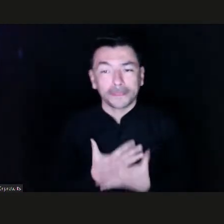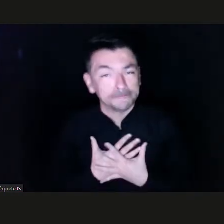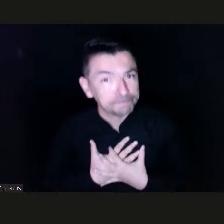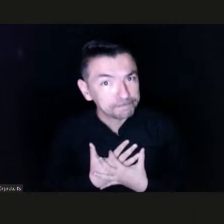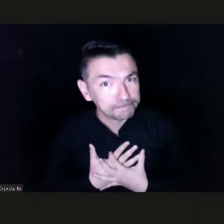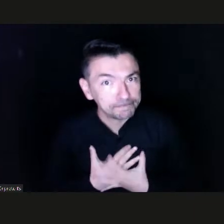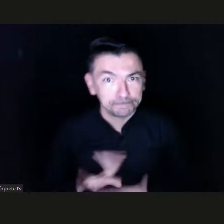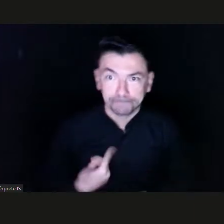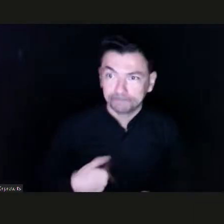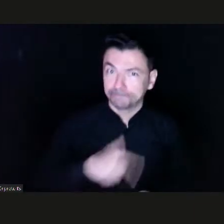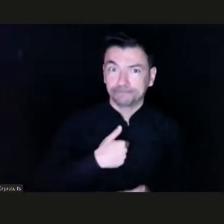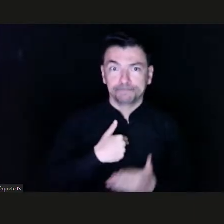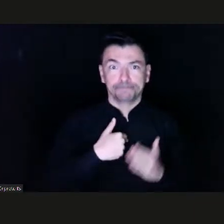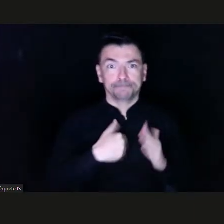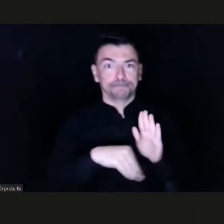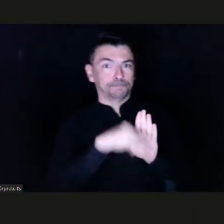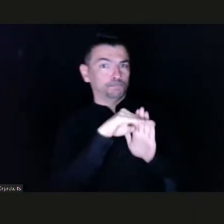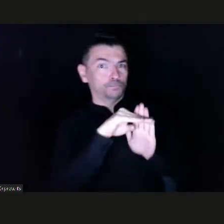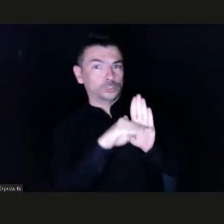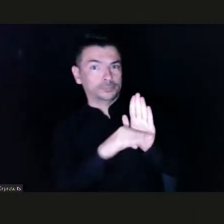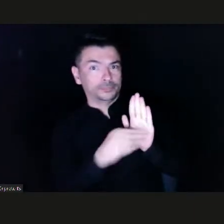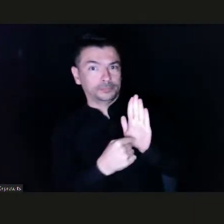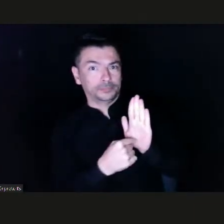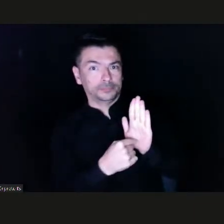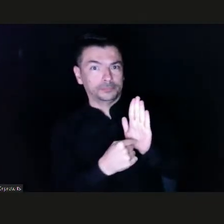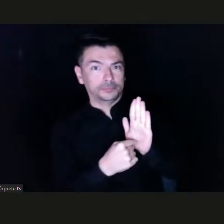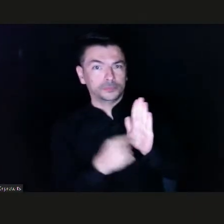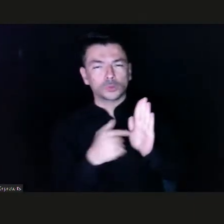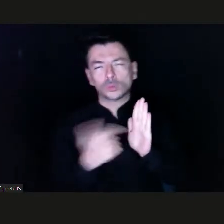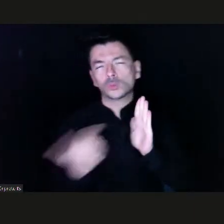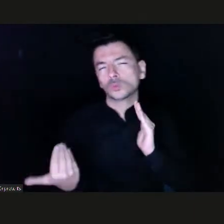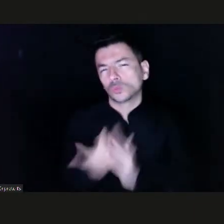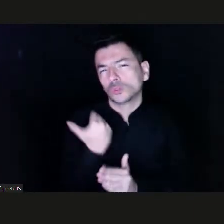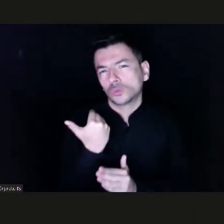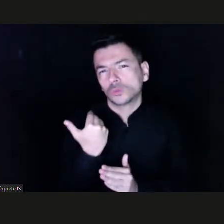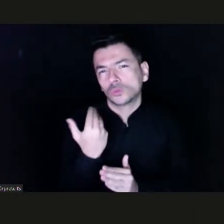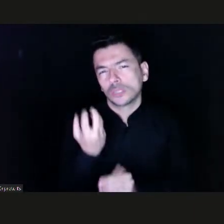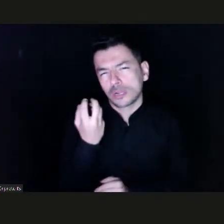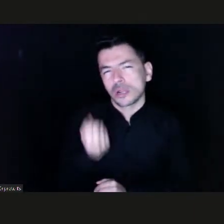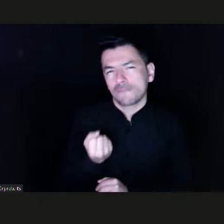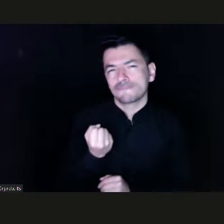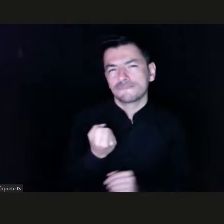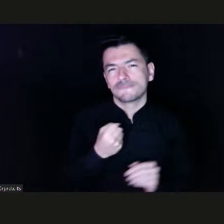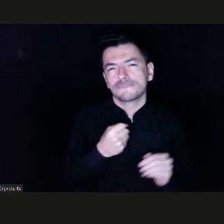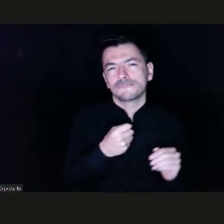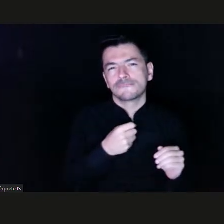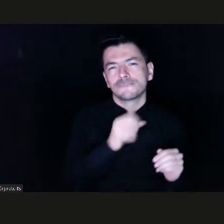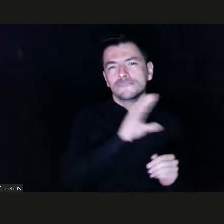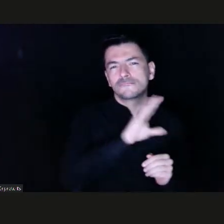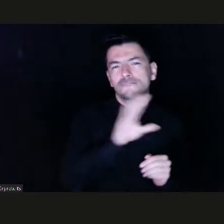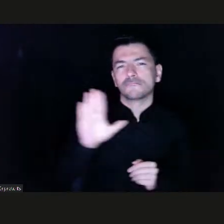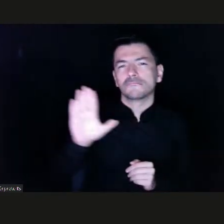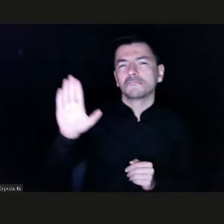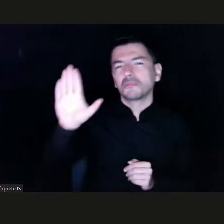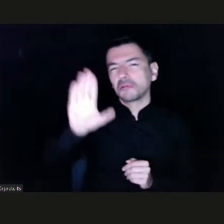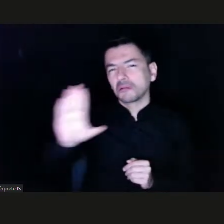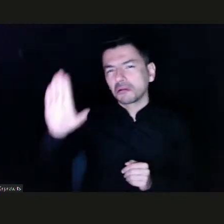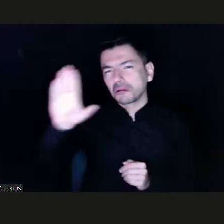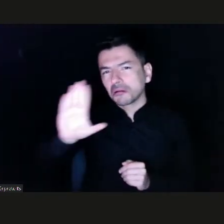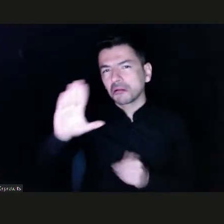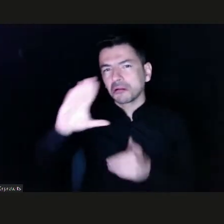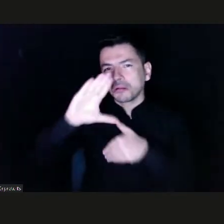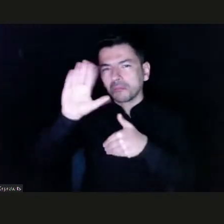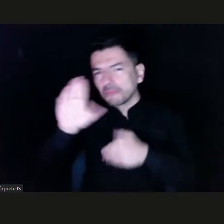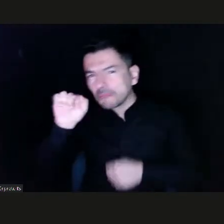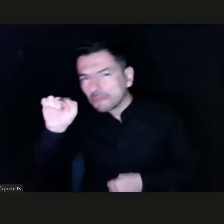have regional programs who usually work in their specific continents, and our new program Alliances for Democracy